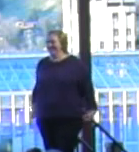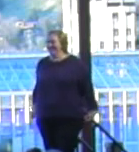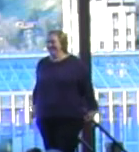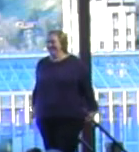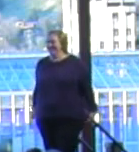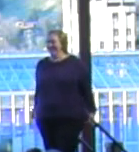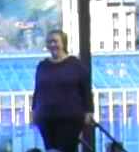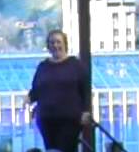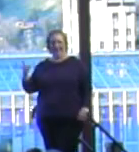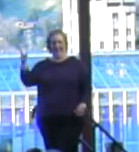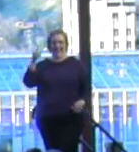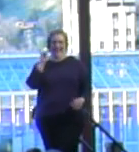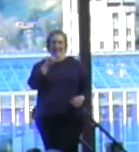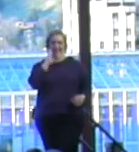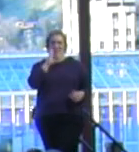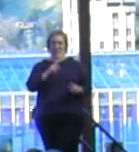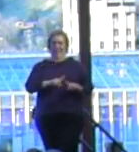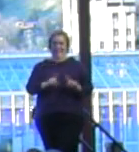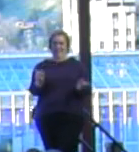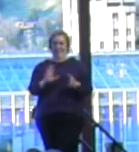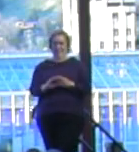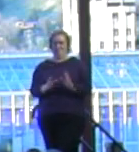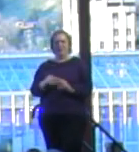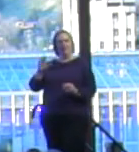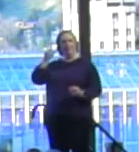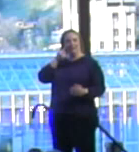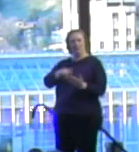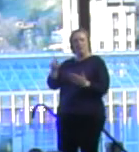It's a different story. I get a little flustered.